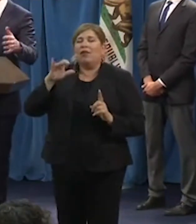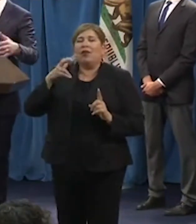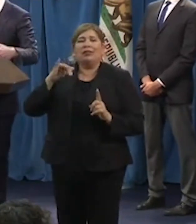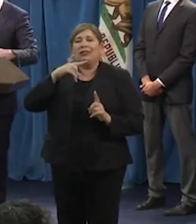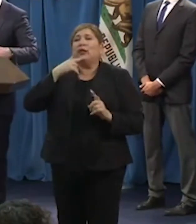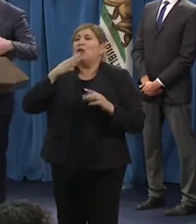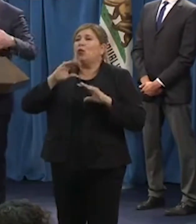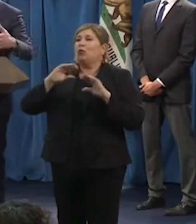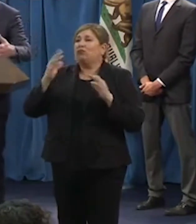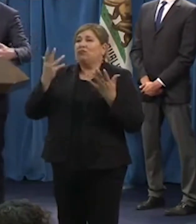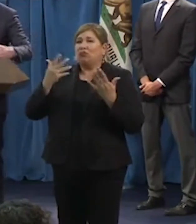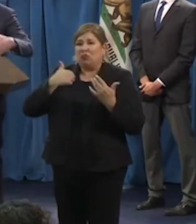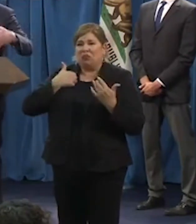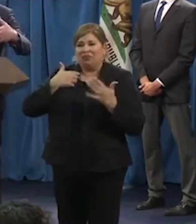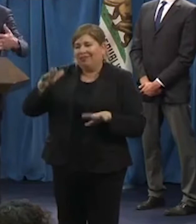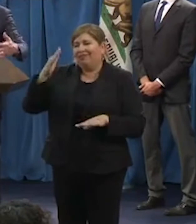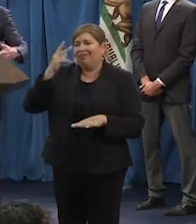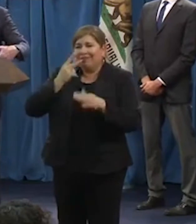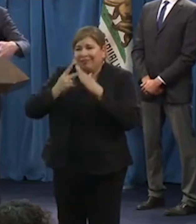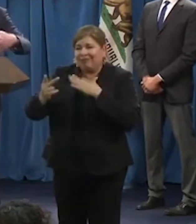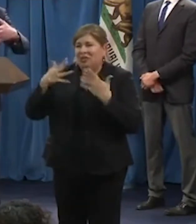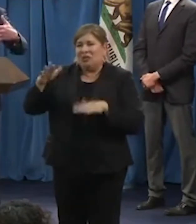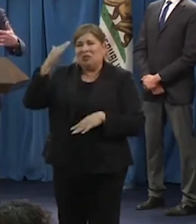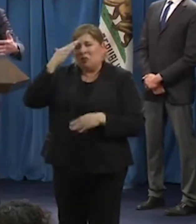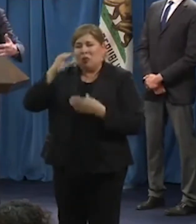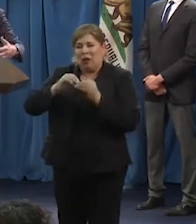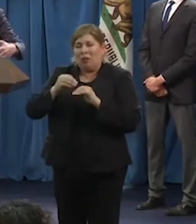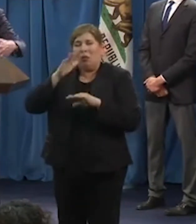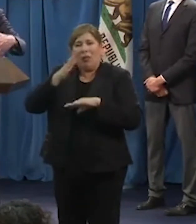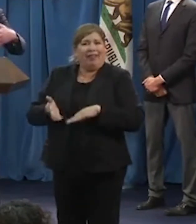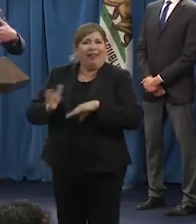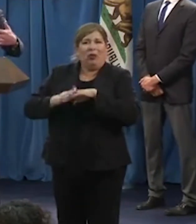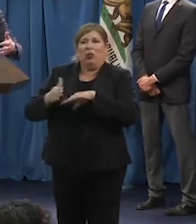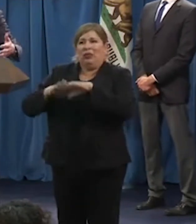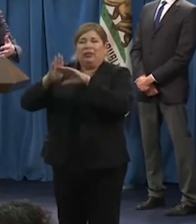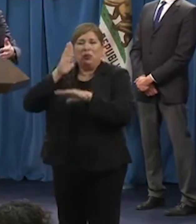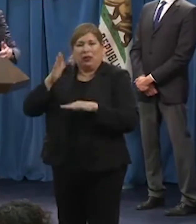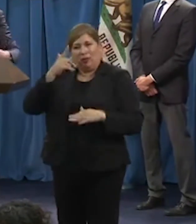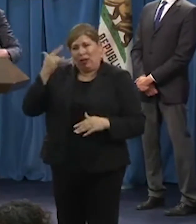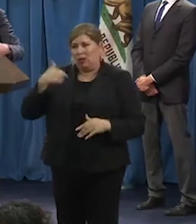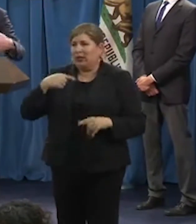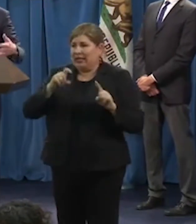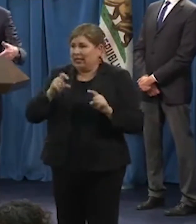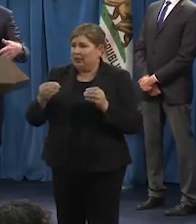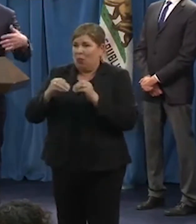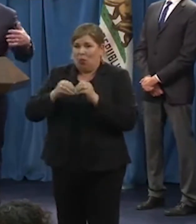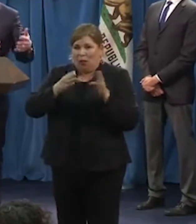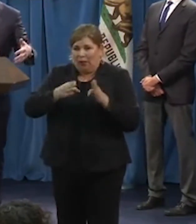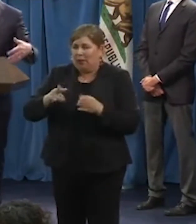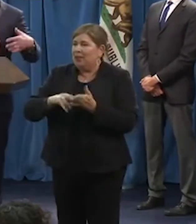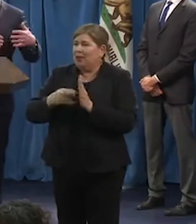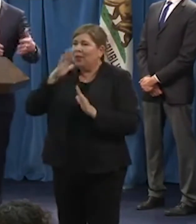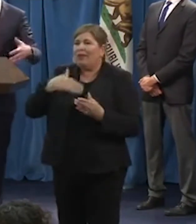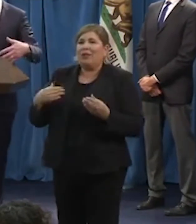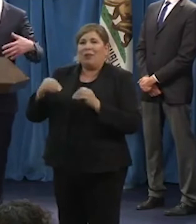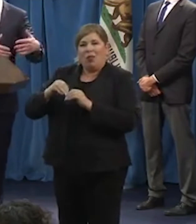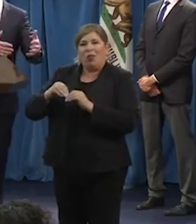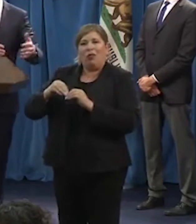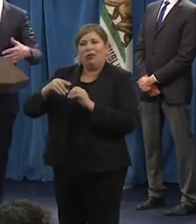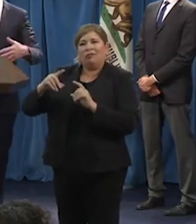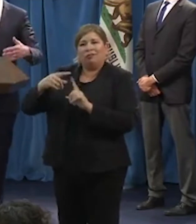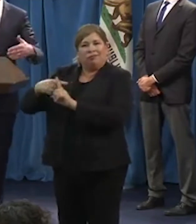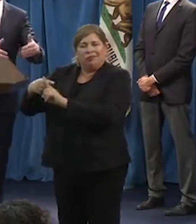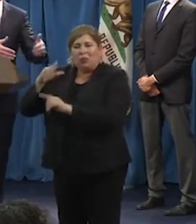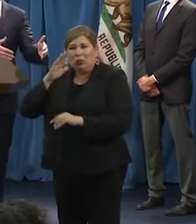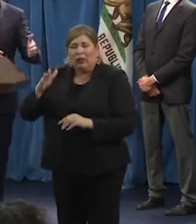been a surprise. We've been saying numbers will increase as we start testing more and more folks. And we move from a framework